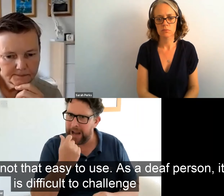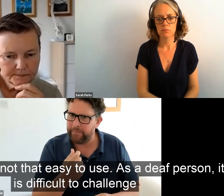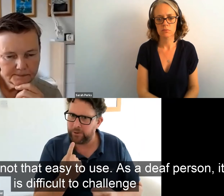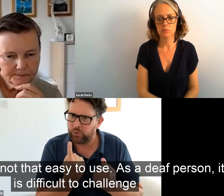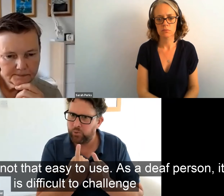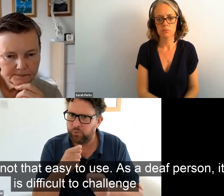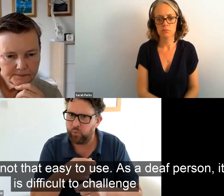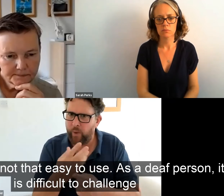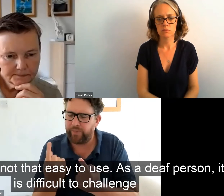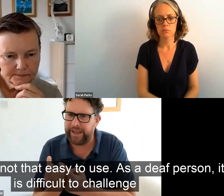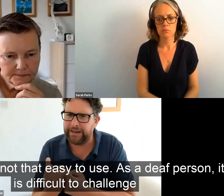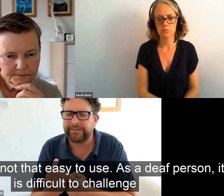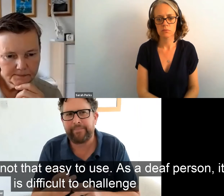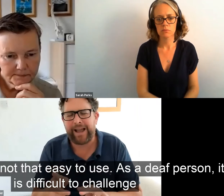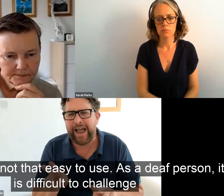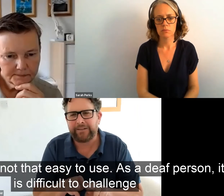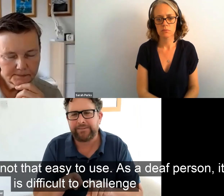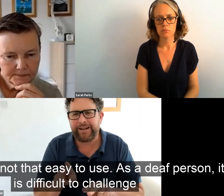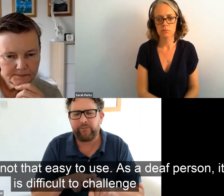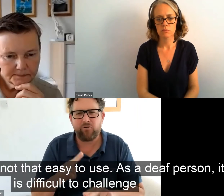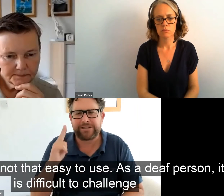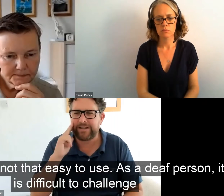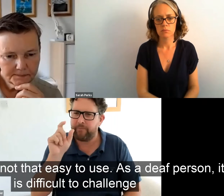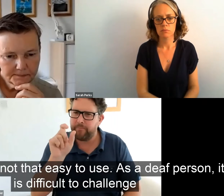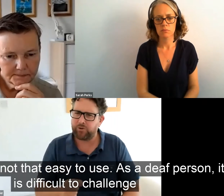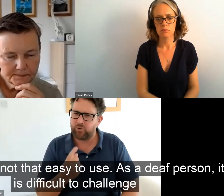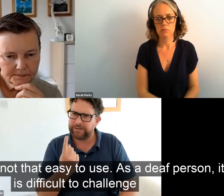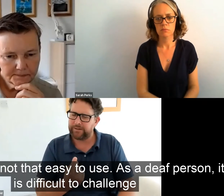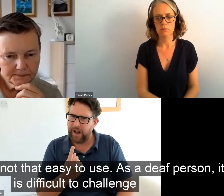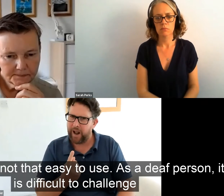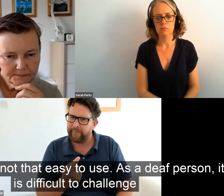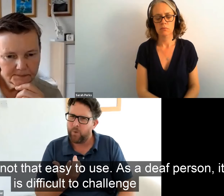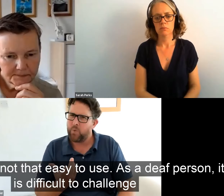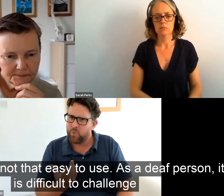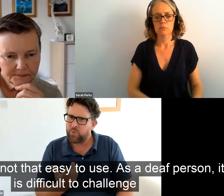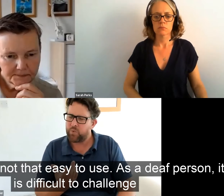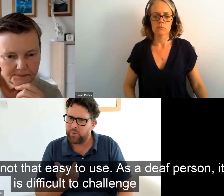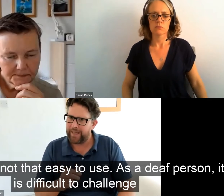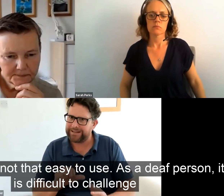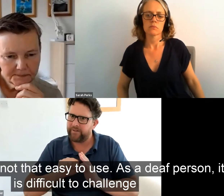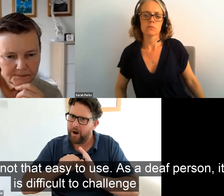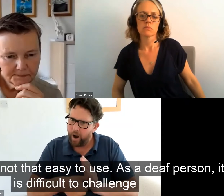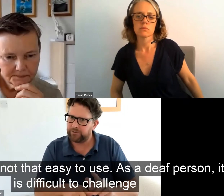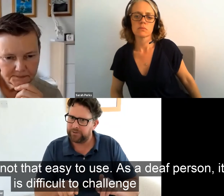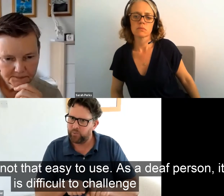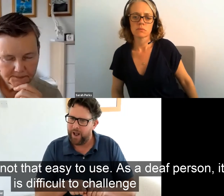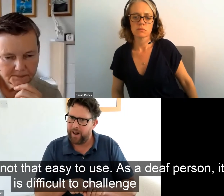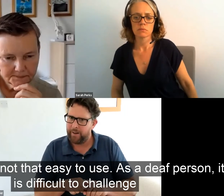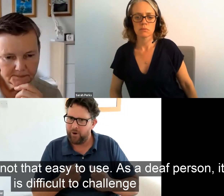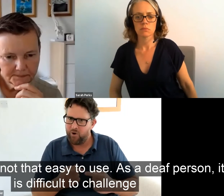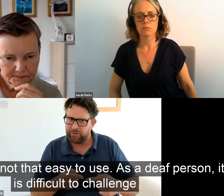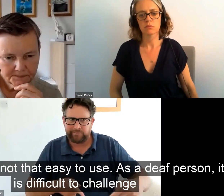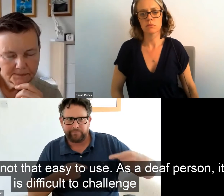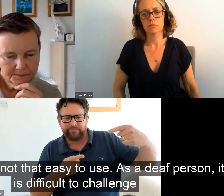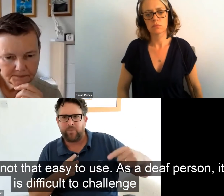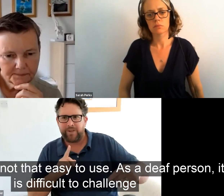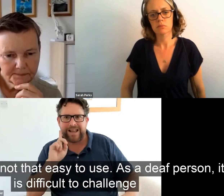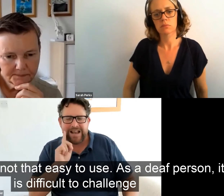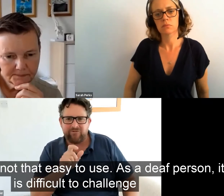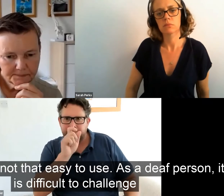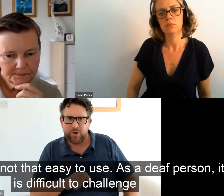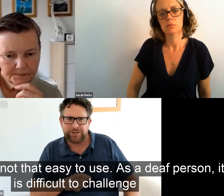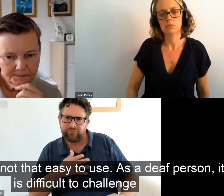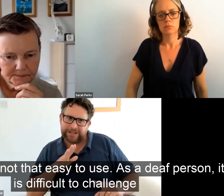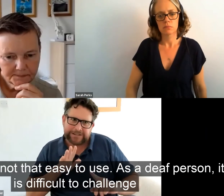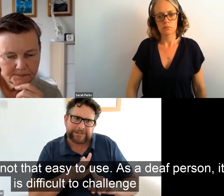Those skills are not that easy to use as a deaf person. It is